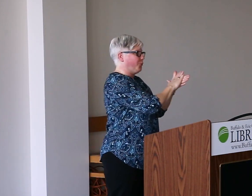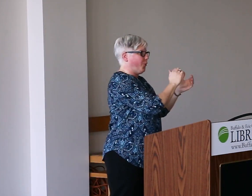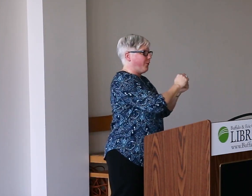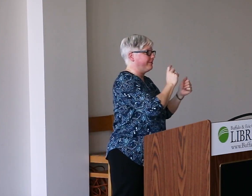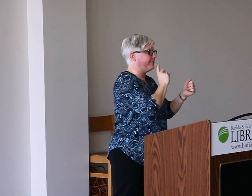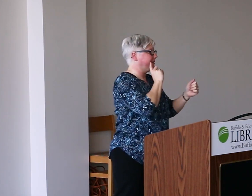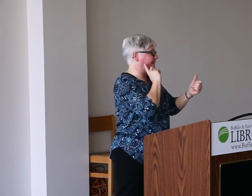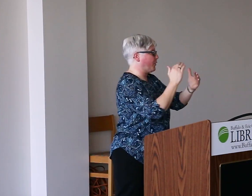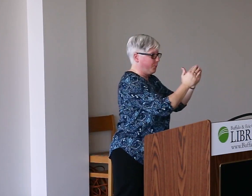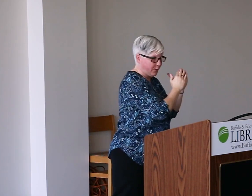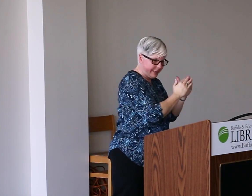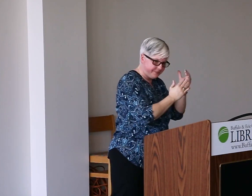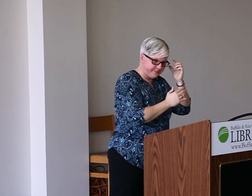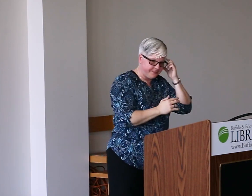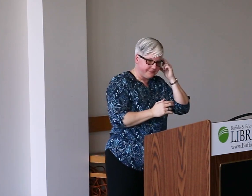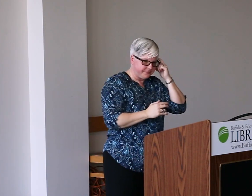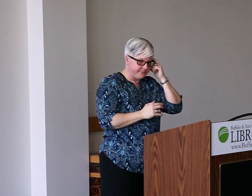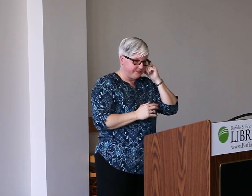be with the family, and then go to school with the deaf community.